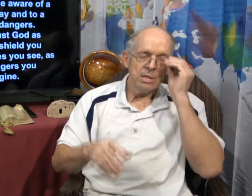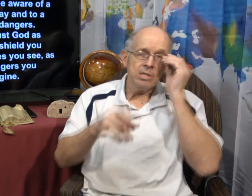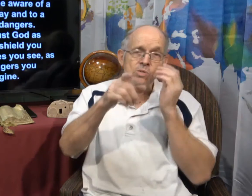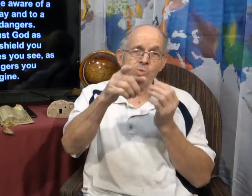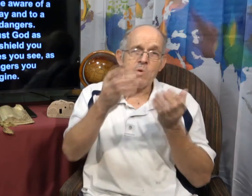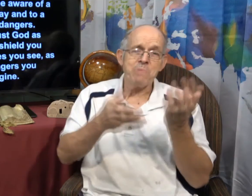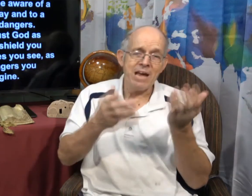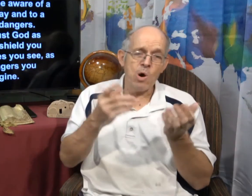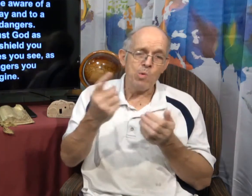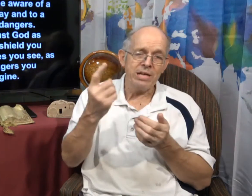you may only